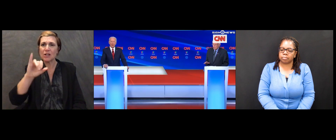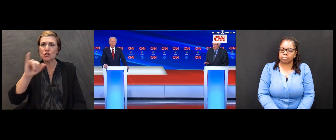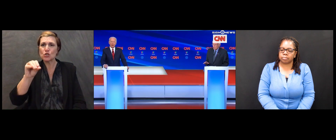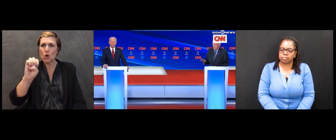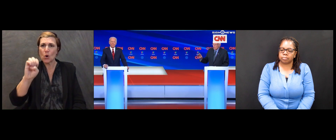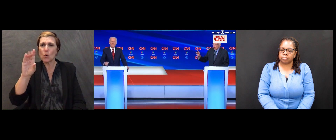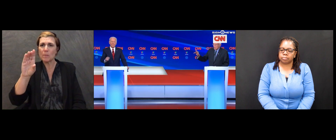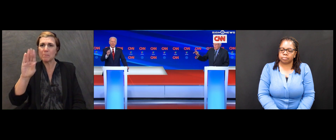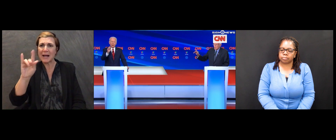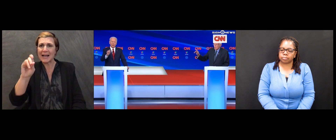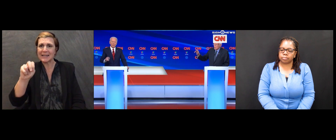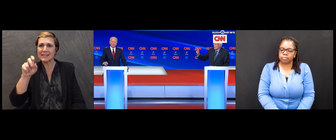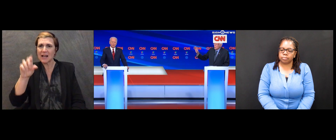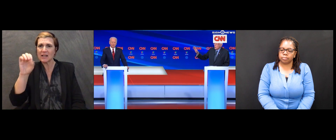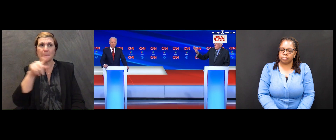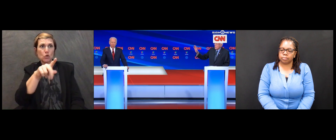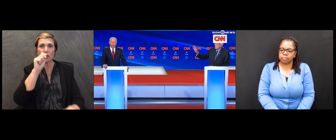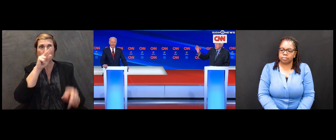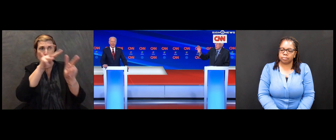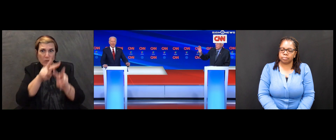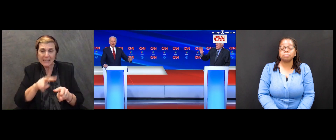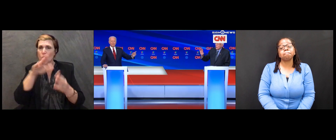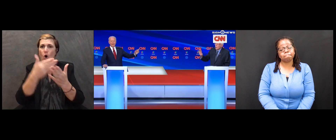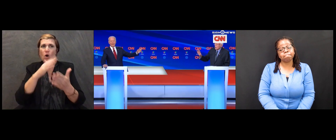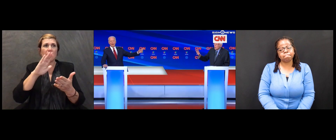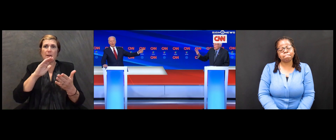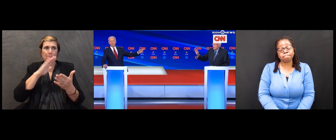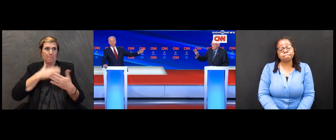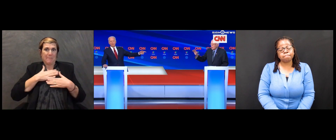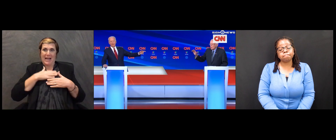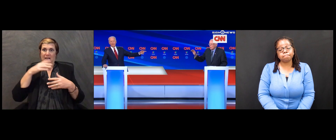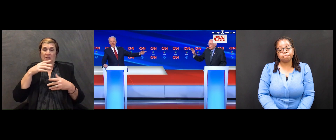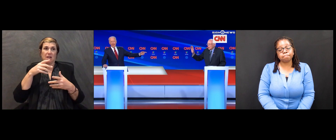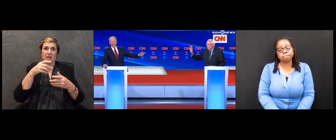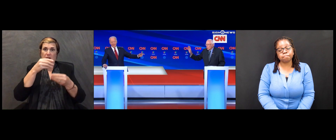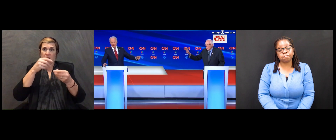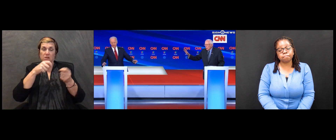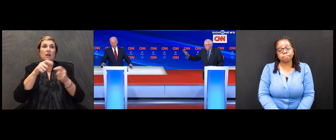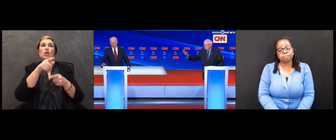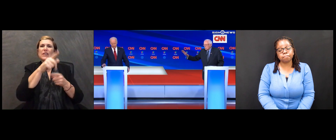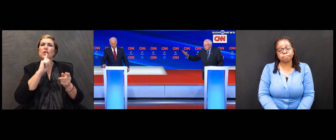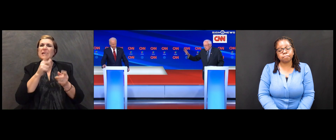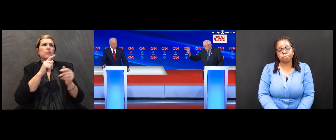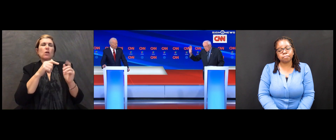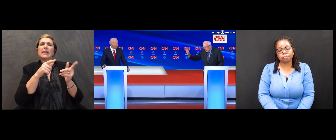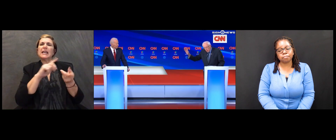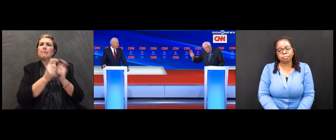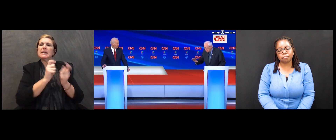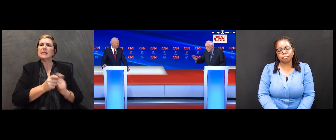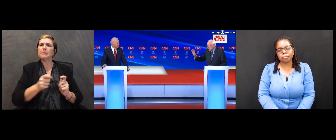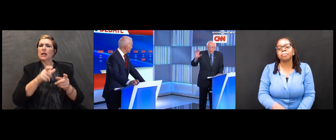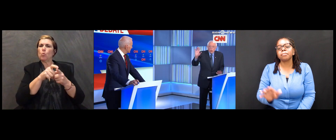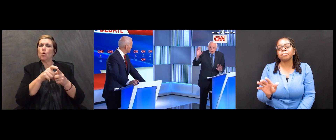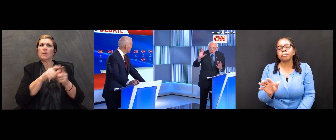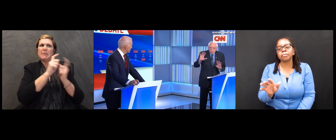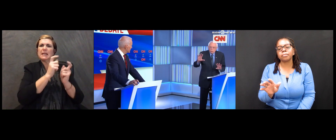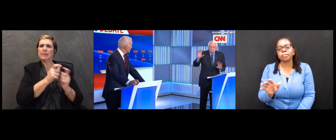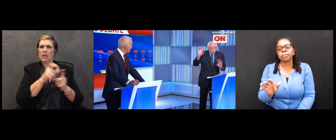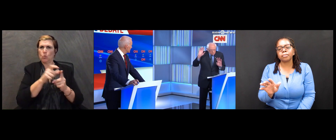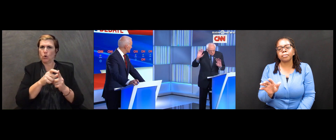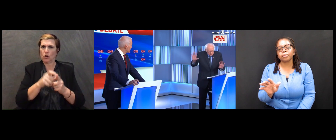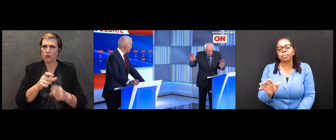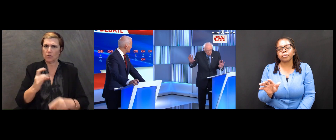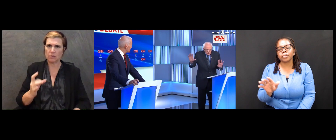to try to privatize and or cut Social Security. Okay. And understand how he manipulated it. No. All right. Joe, let me repeat it again. I want